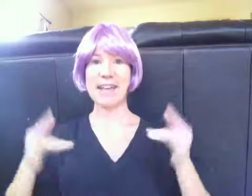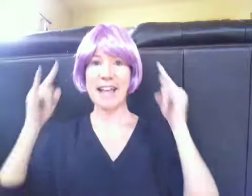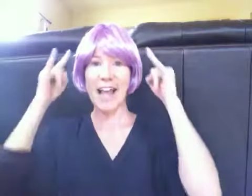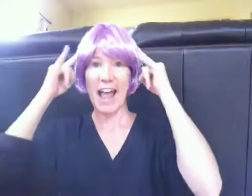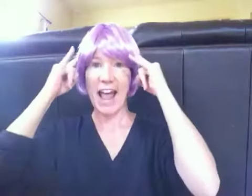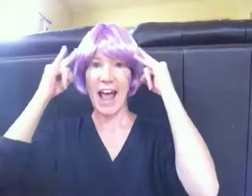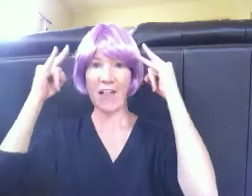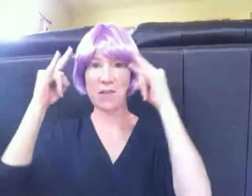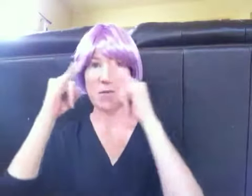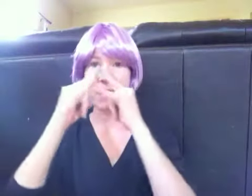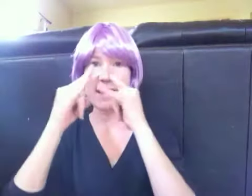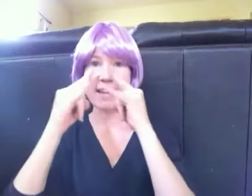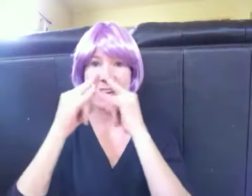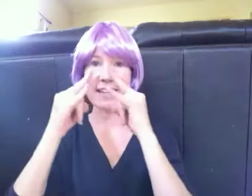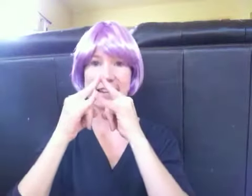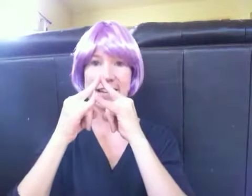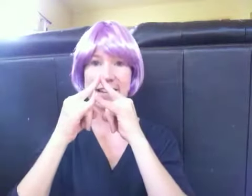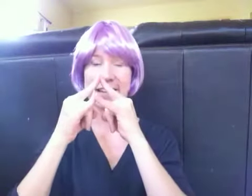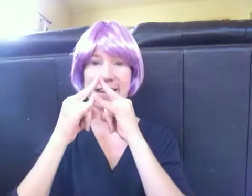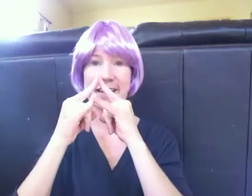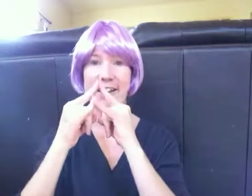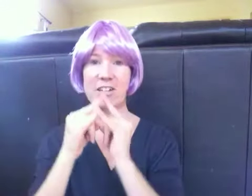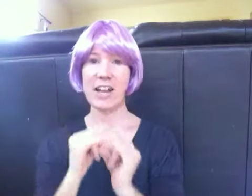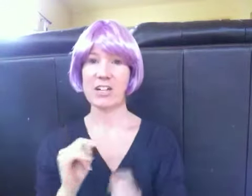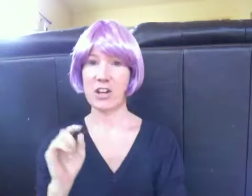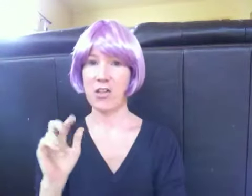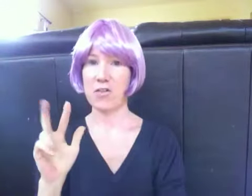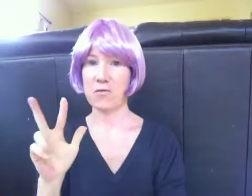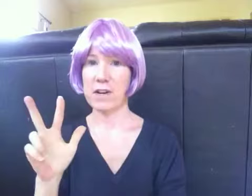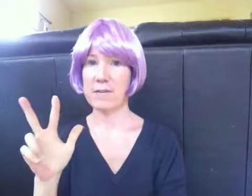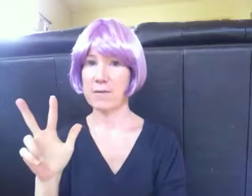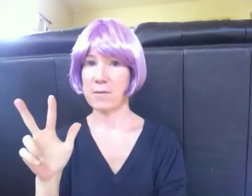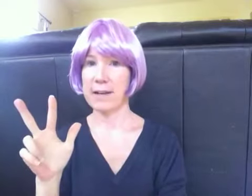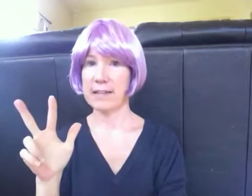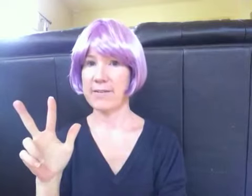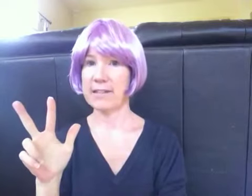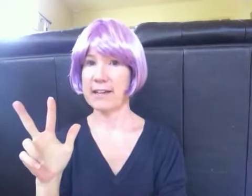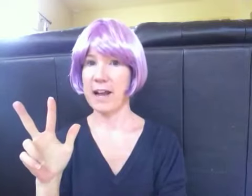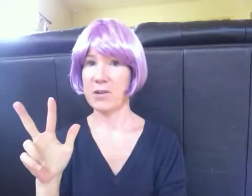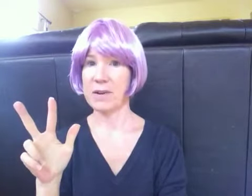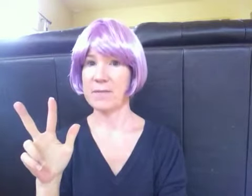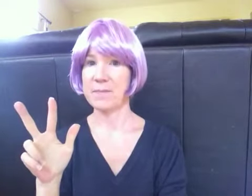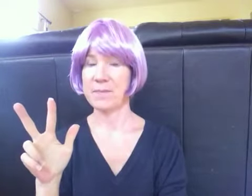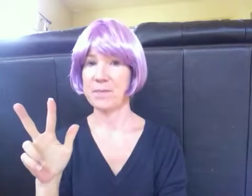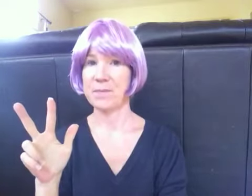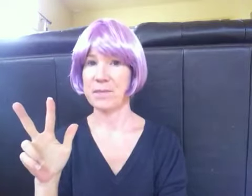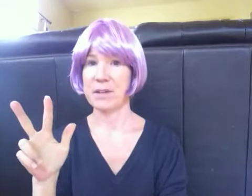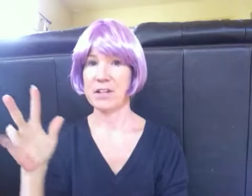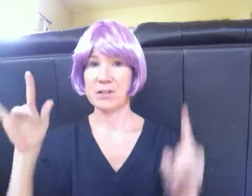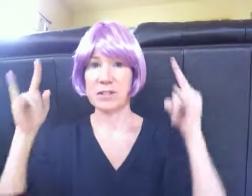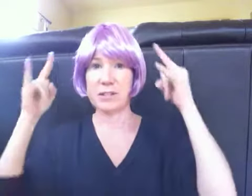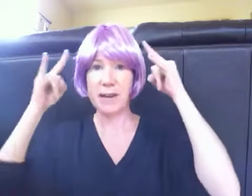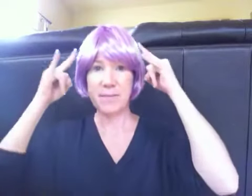Happy Halloween. There's actually three different ways I've seen Halloween. You can do it this way.